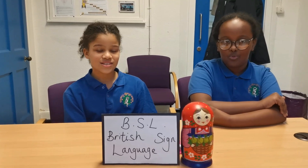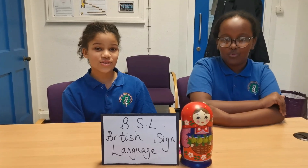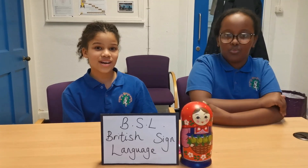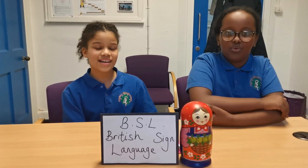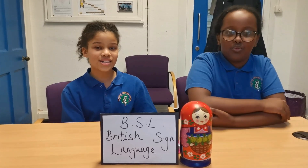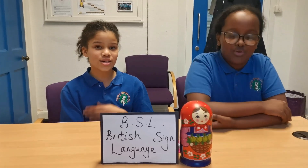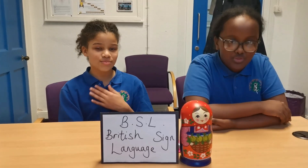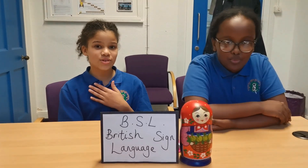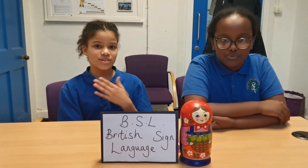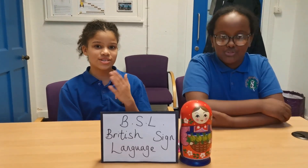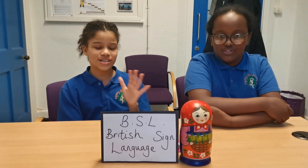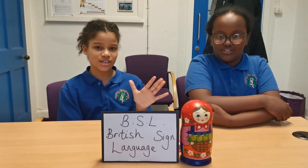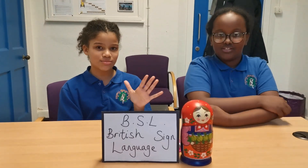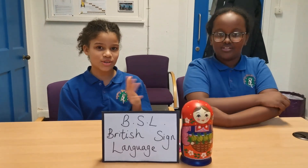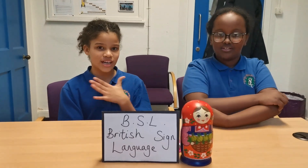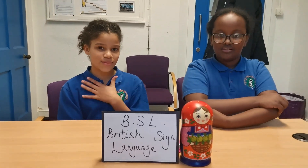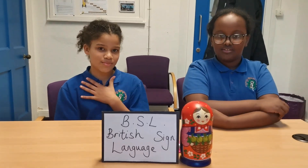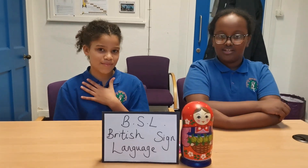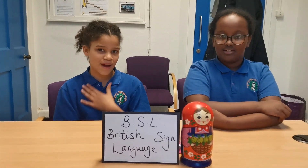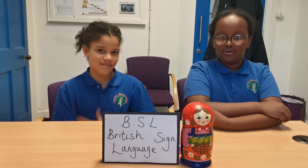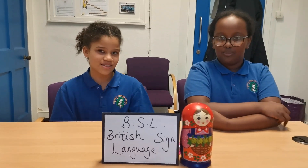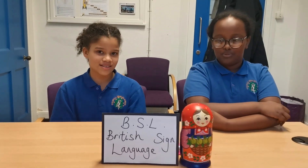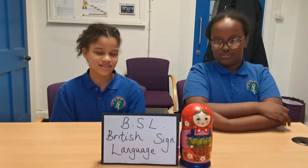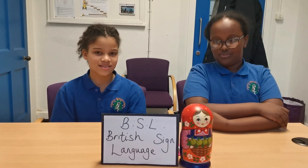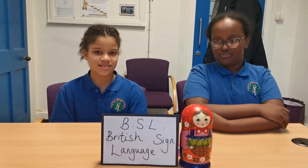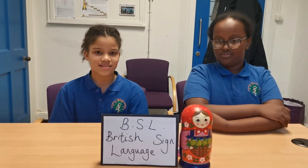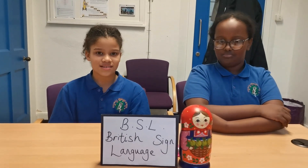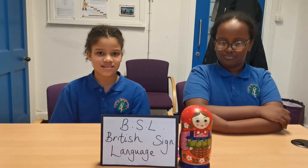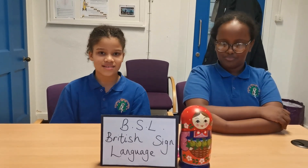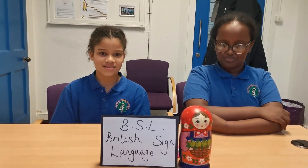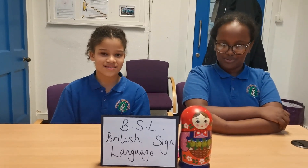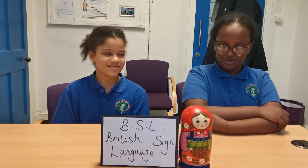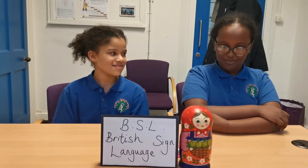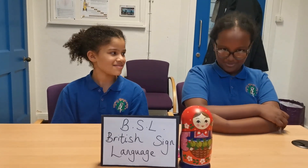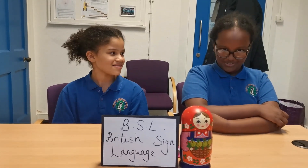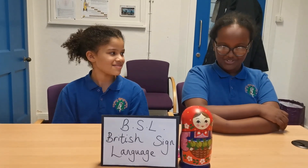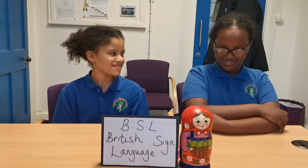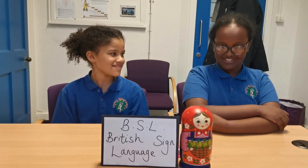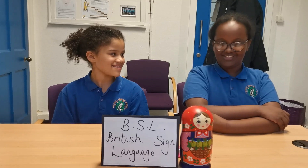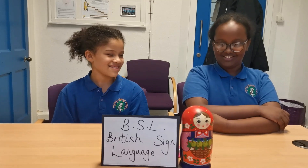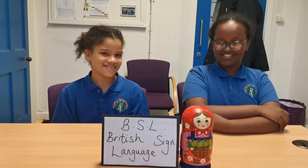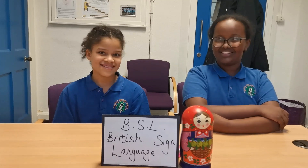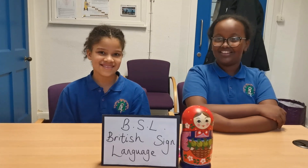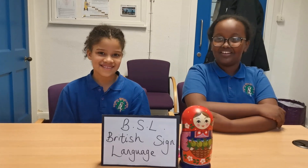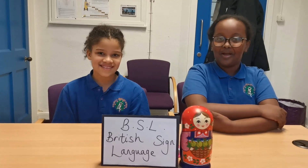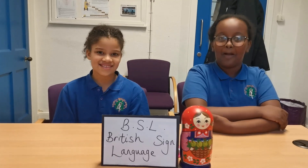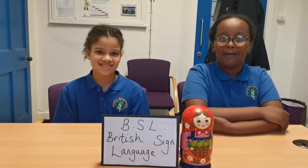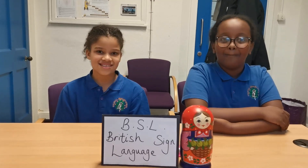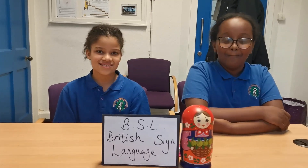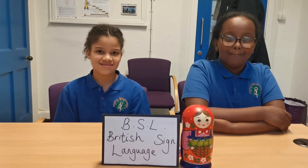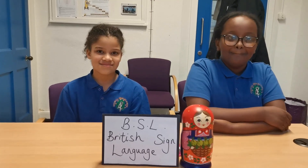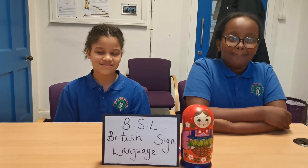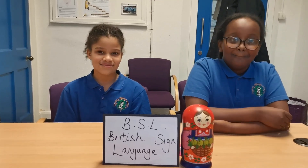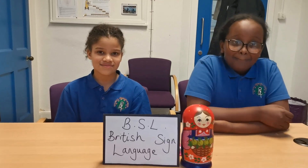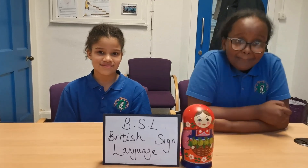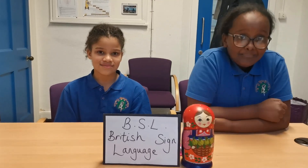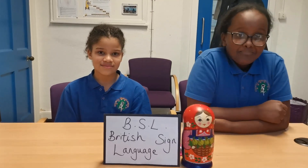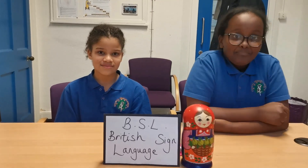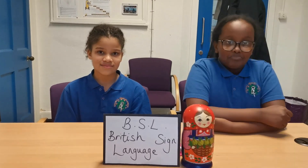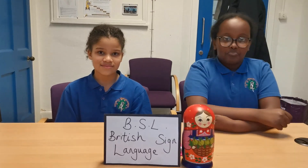so that she can communicate with my parents. Opportunities. So when you go to Niamh's